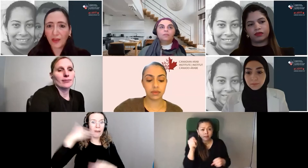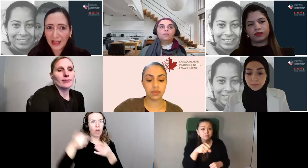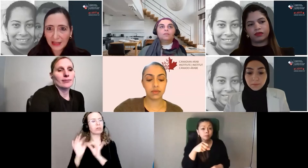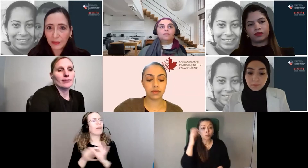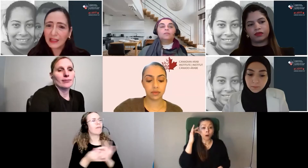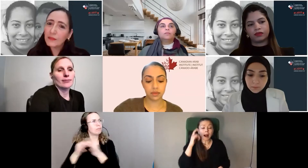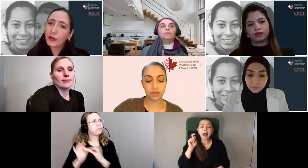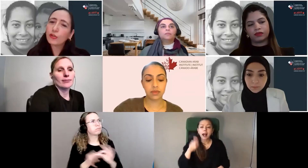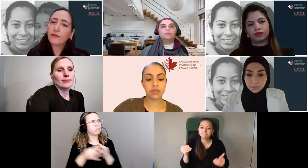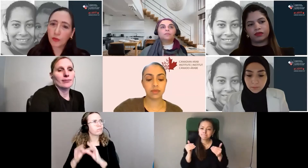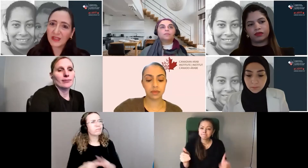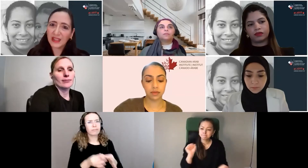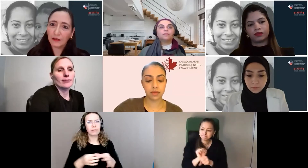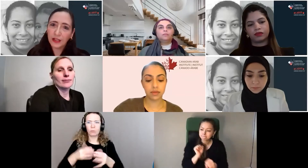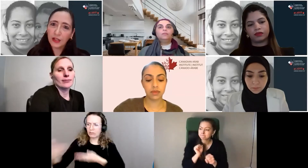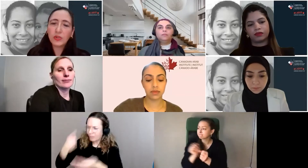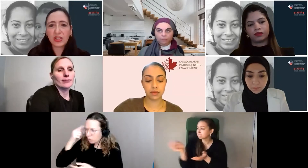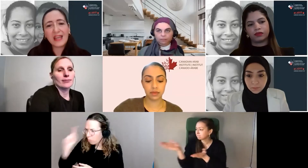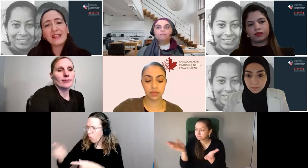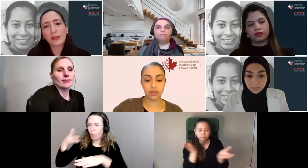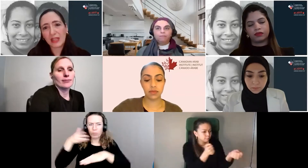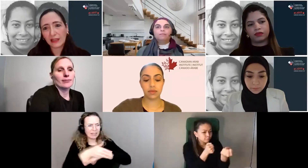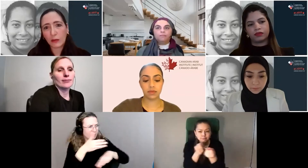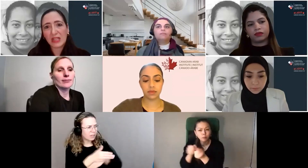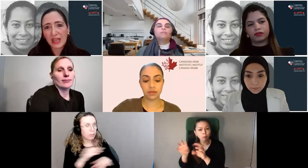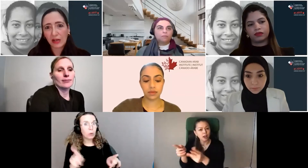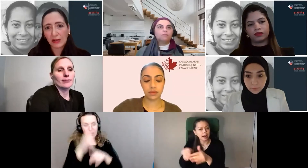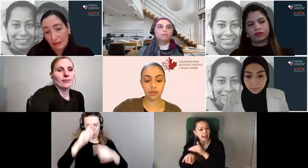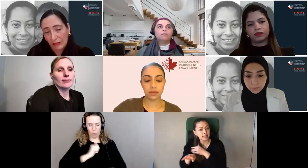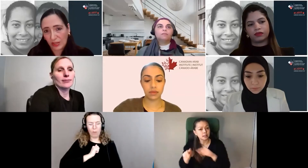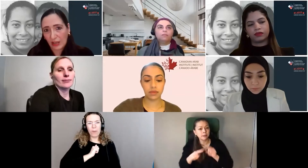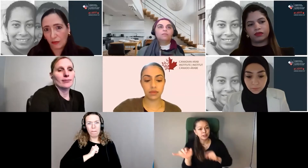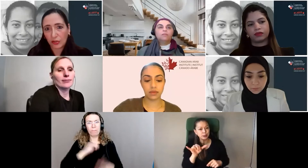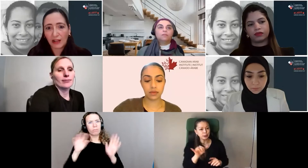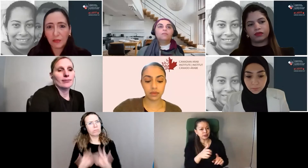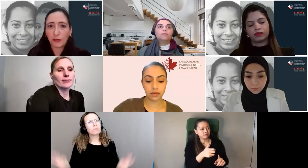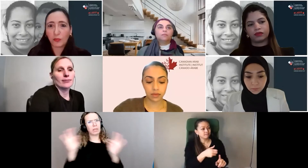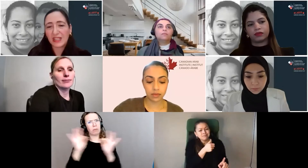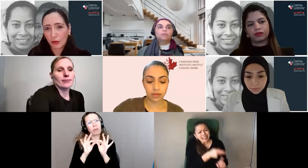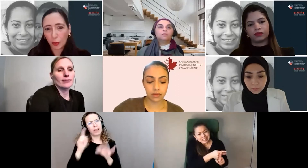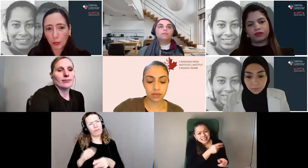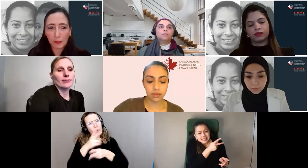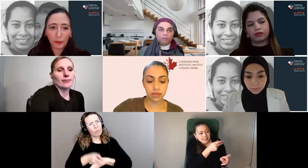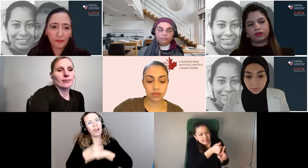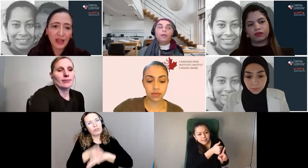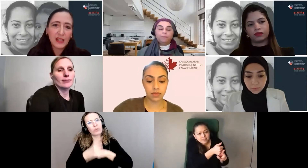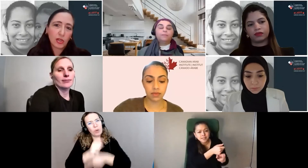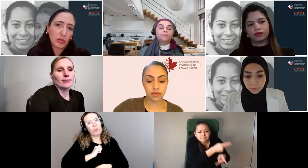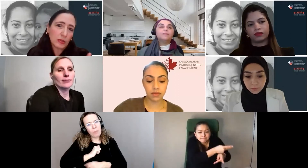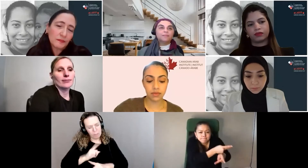and provide accessibility, but also for themselves, which it is critical that we take care of ourselves before we take care of other